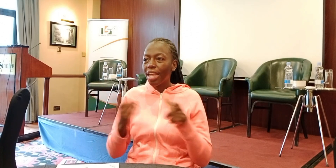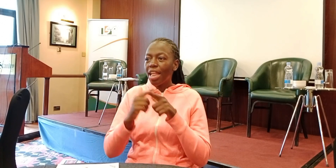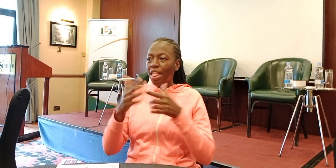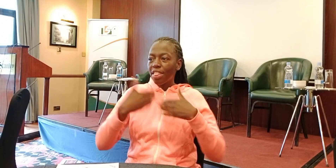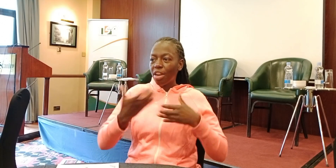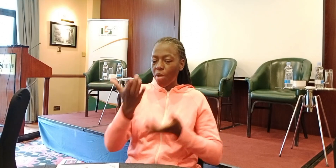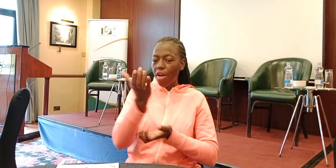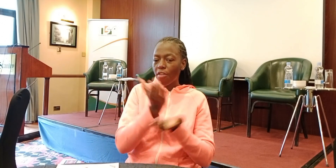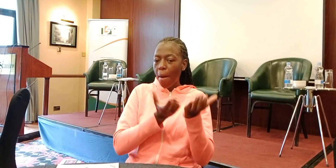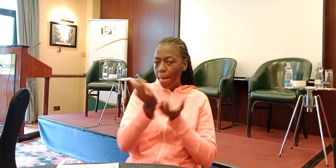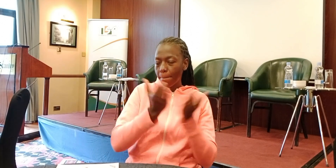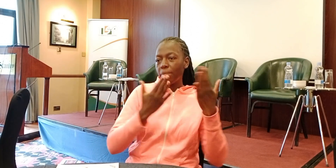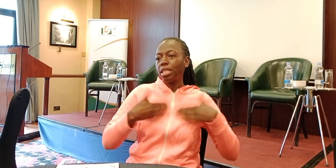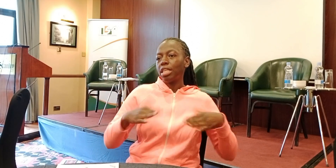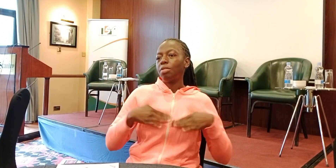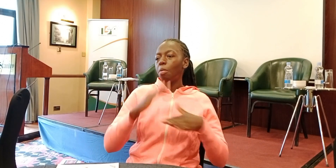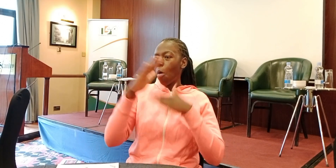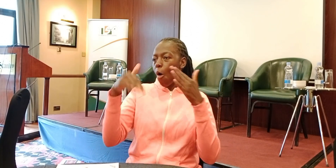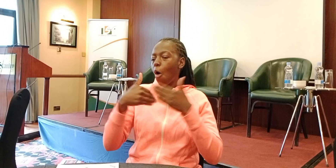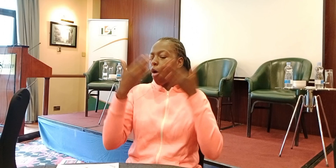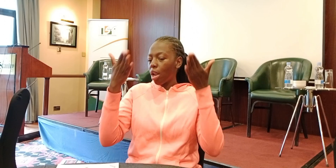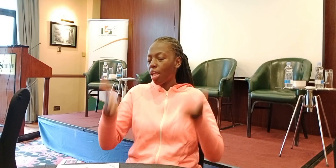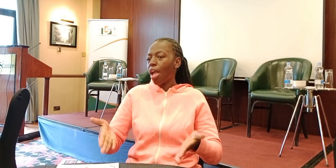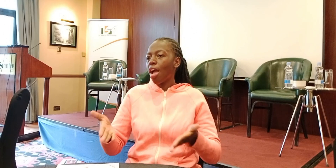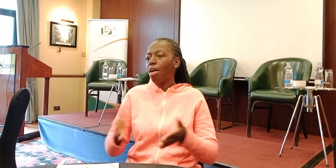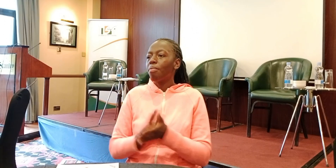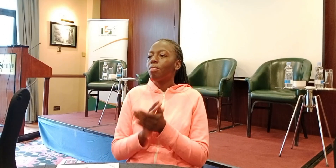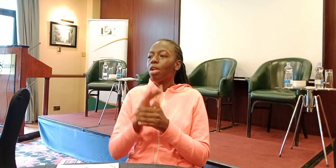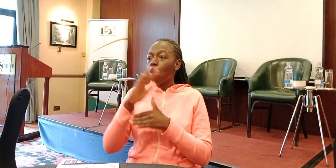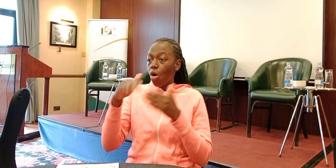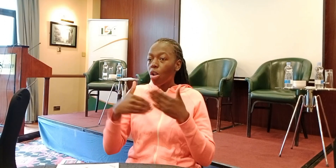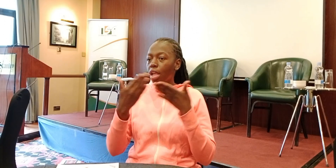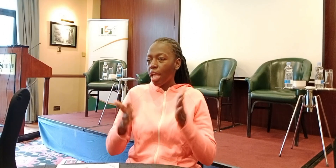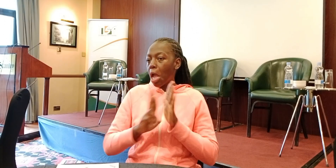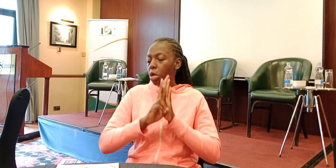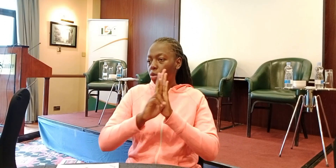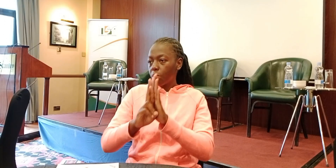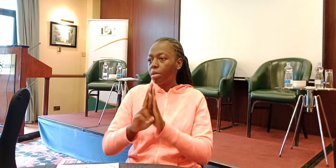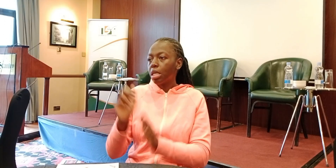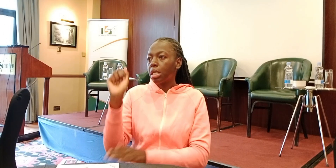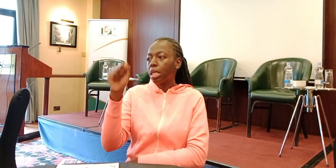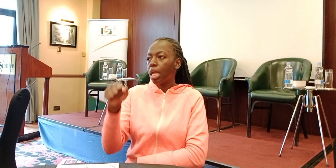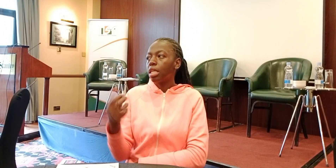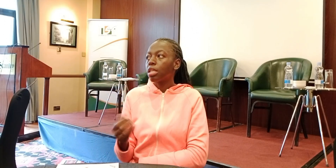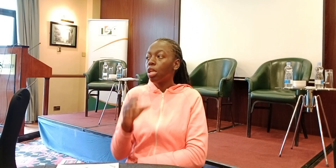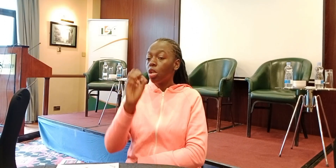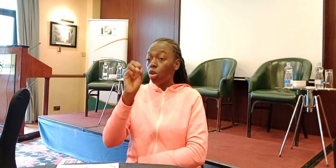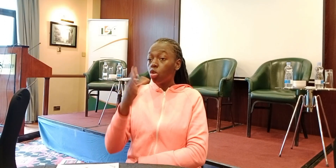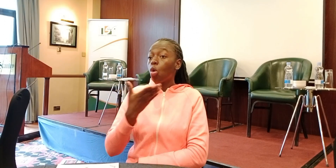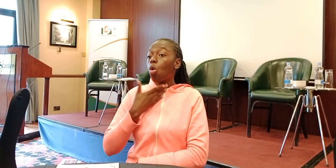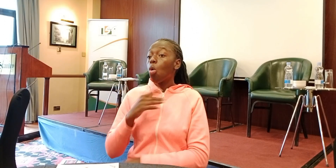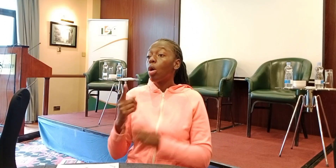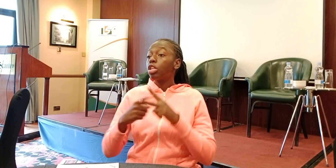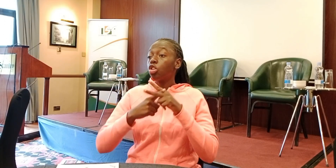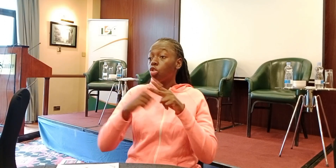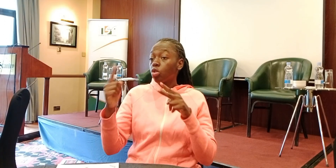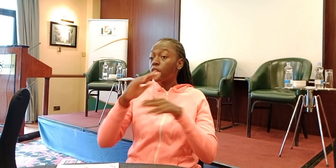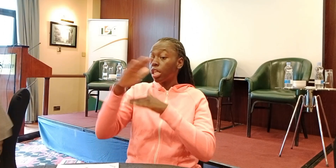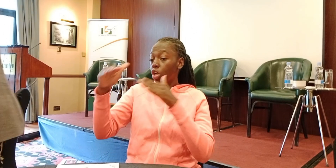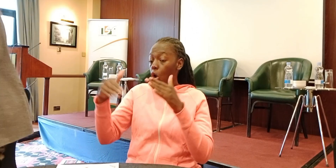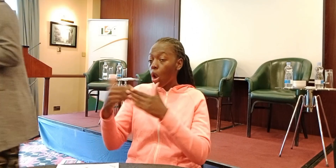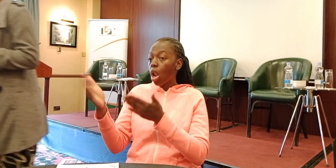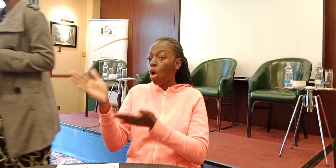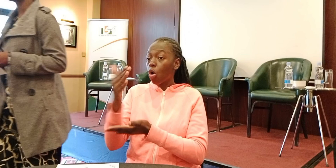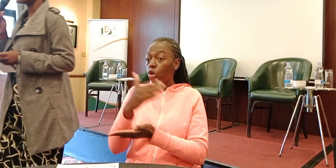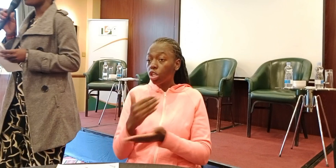hoye. Si tumefika? Yes. Na tuko hapa kujirepresent, sio? Yes. So as we start, I want to see all of us contribute